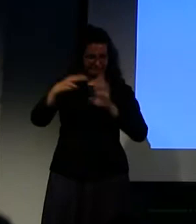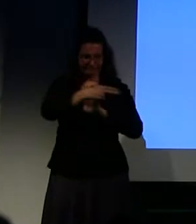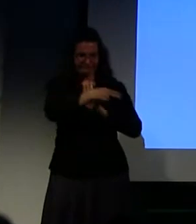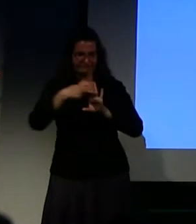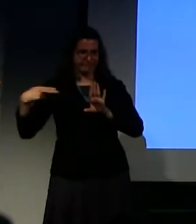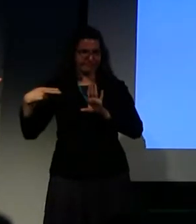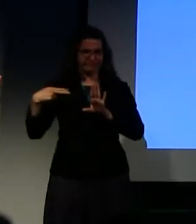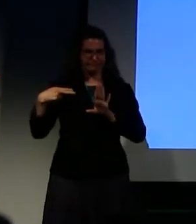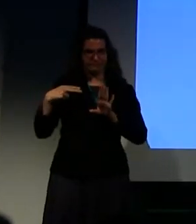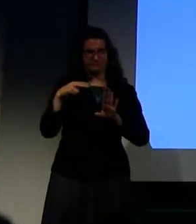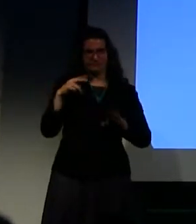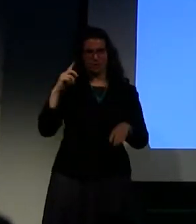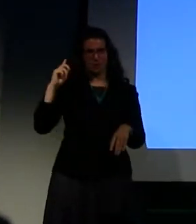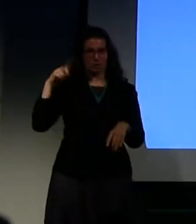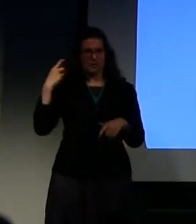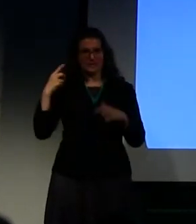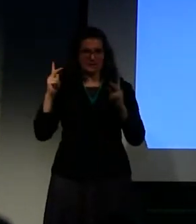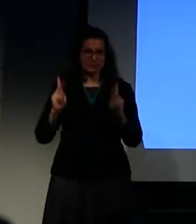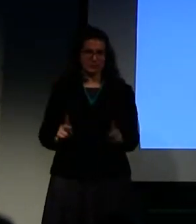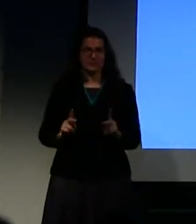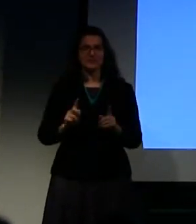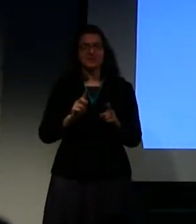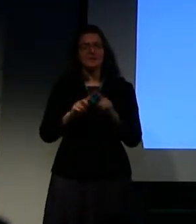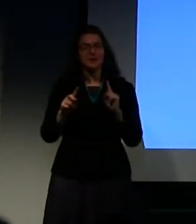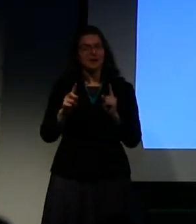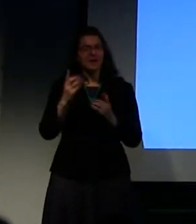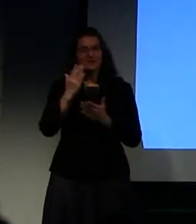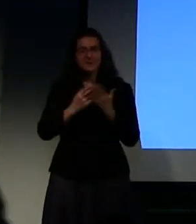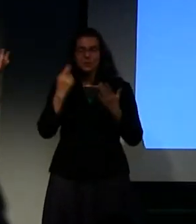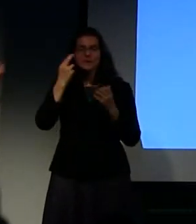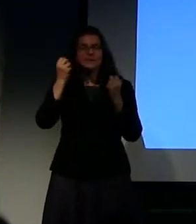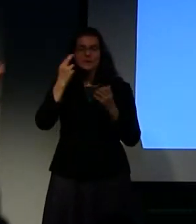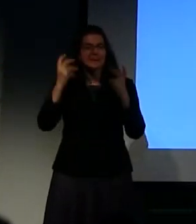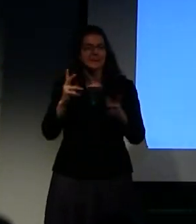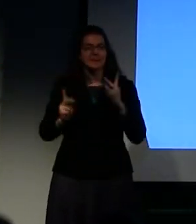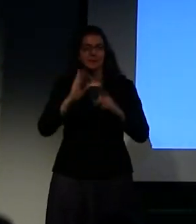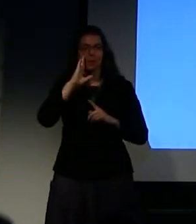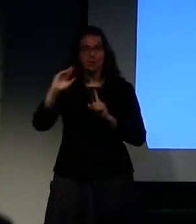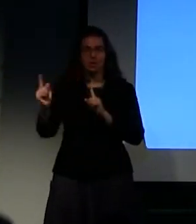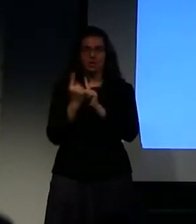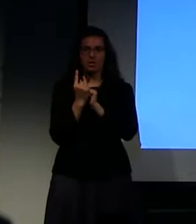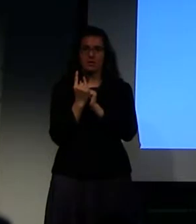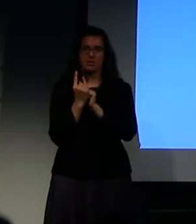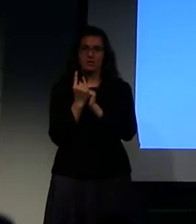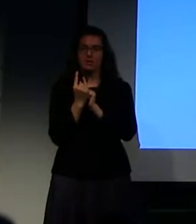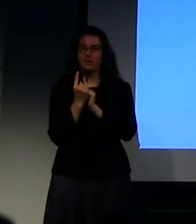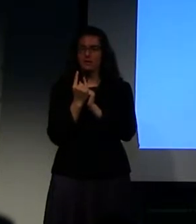some reason, a lot of people will come up to me and,